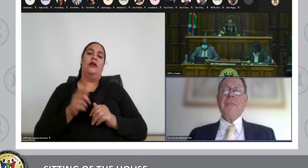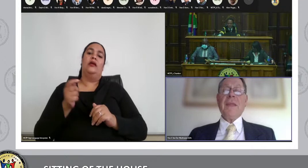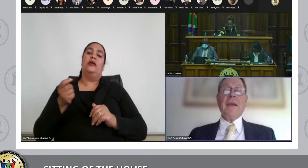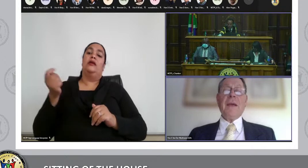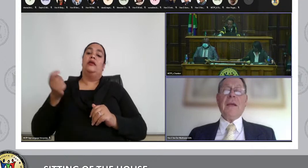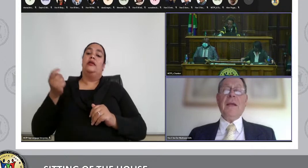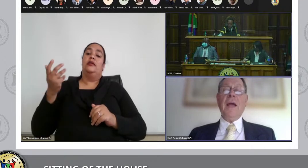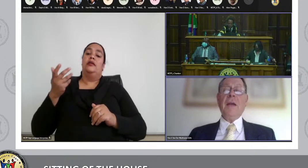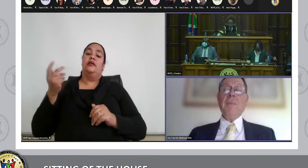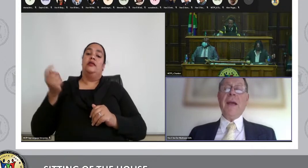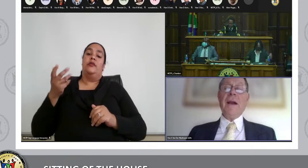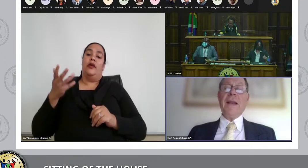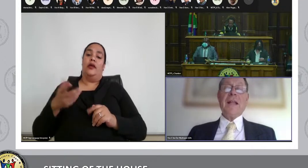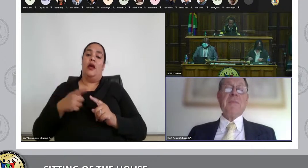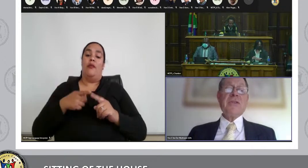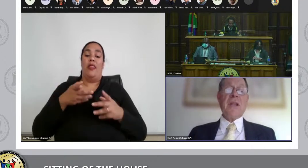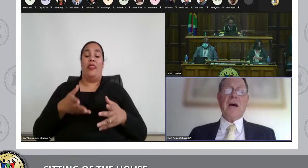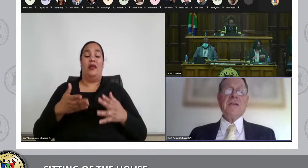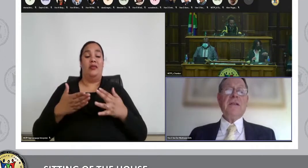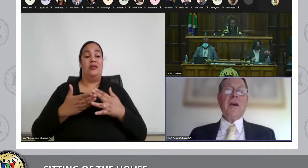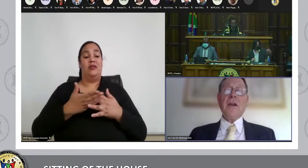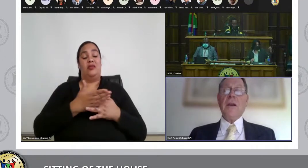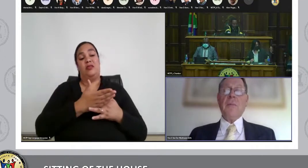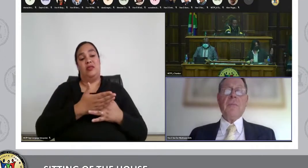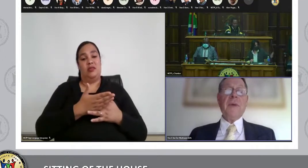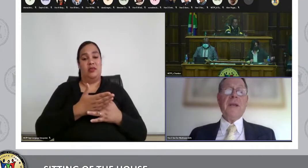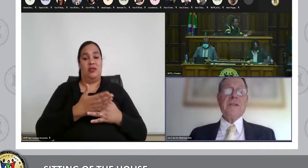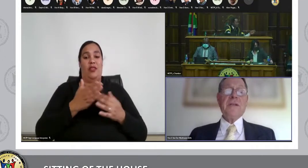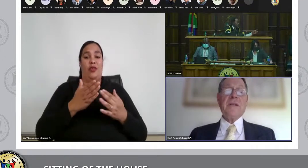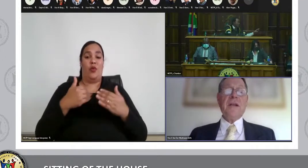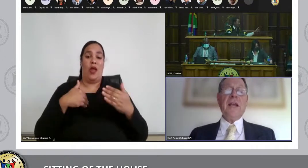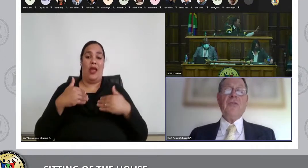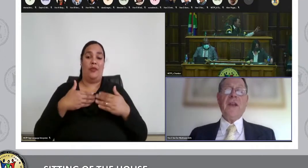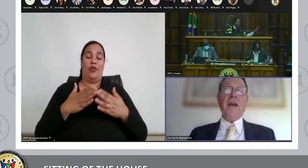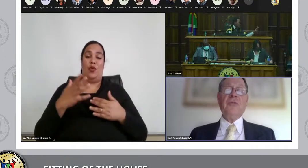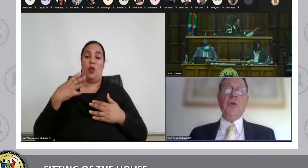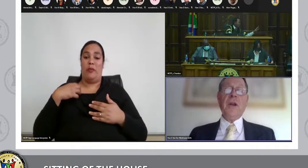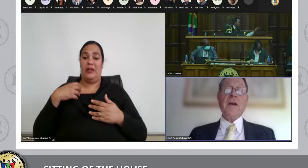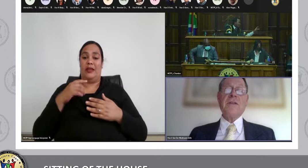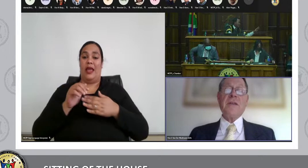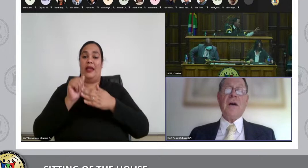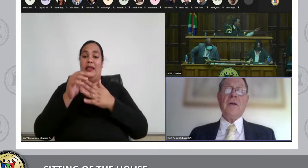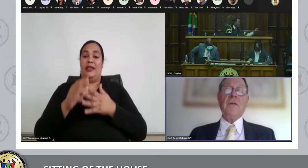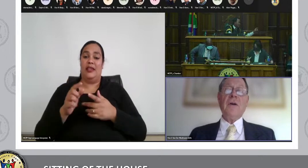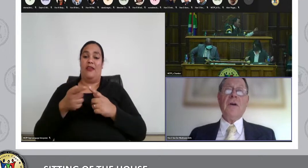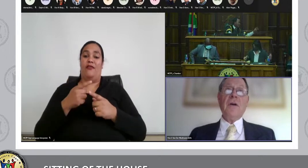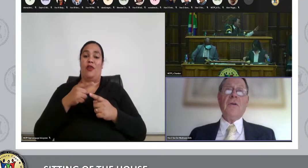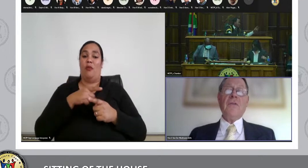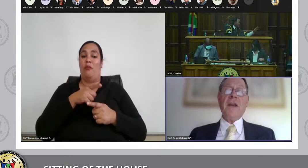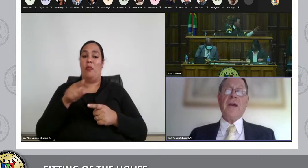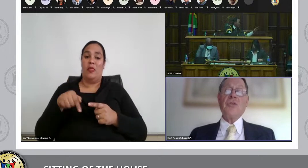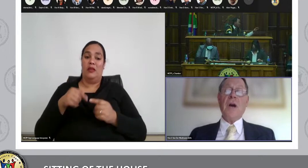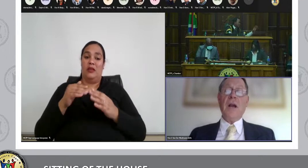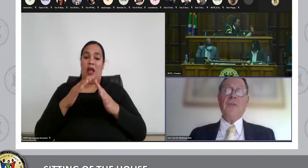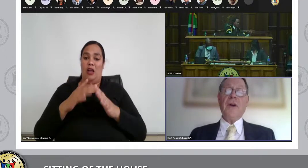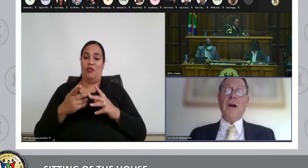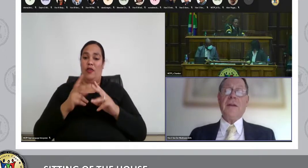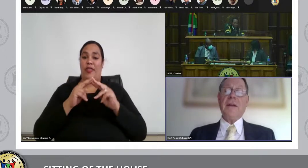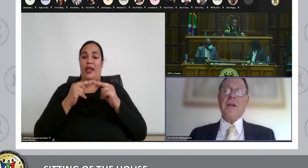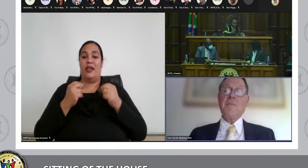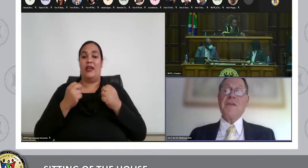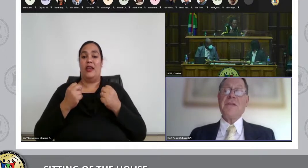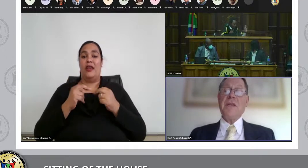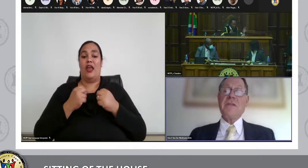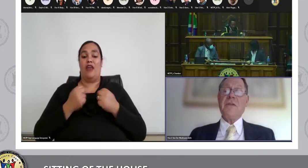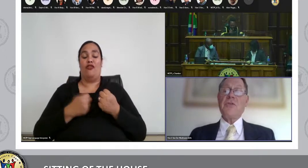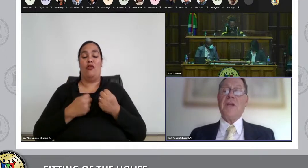Speaker, hierdie inmenging in die administrasie deur ministers en lede van die uitvoerende gesag van die nasionale